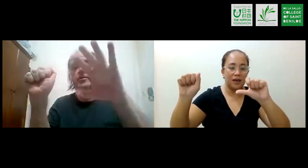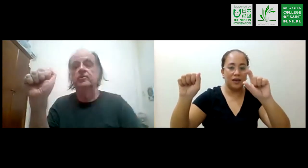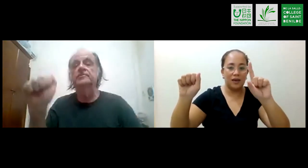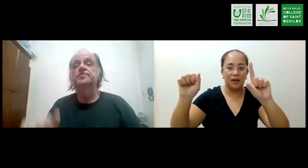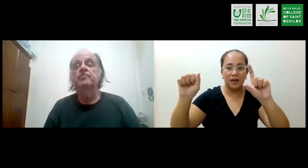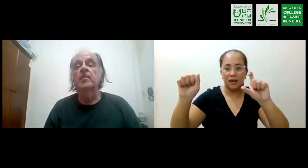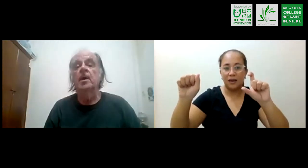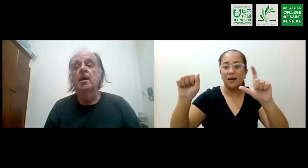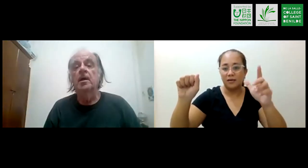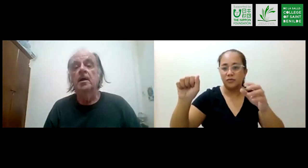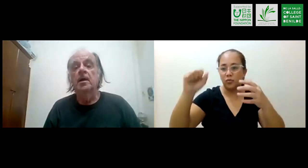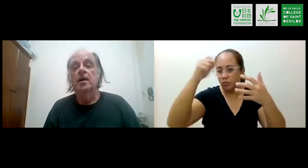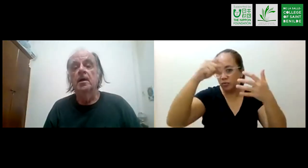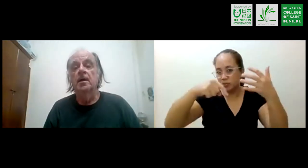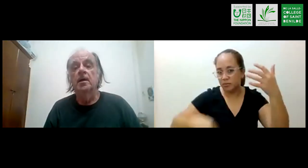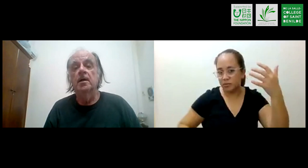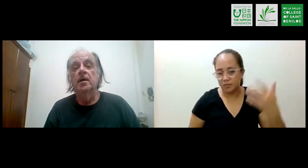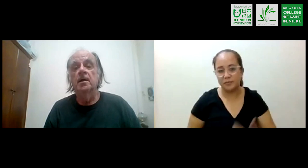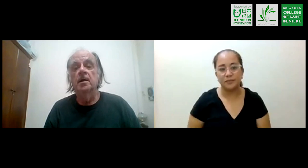all the way through.